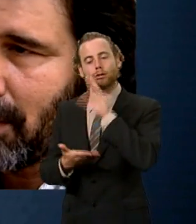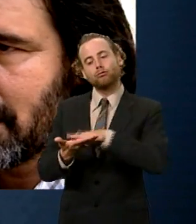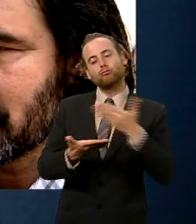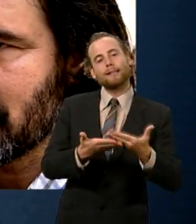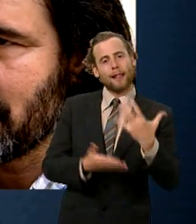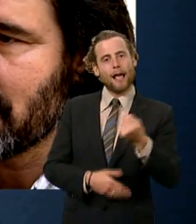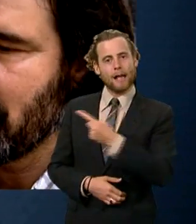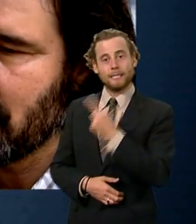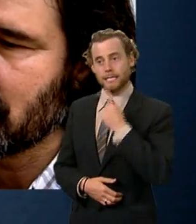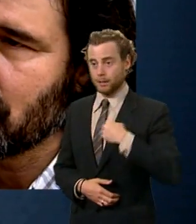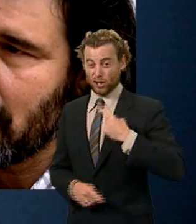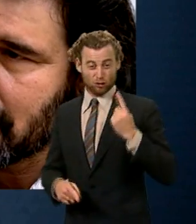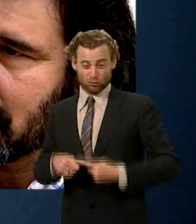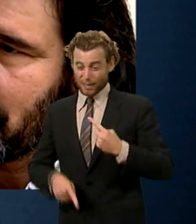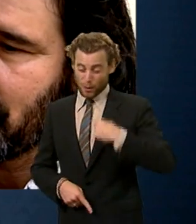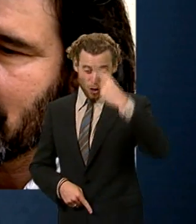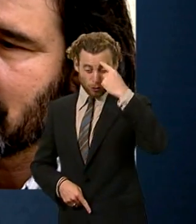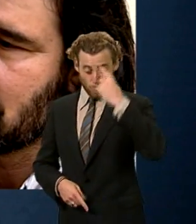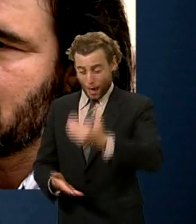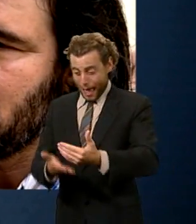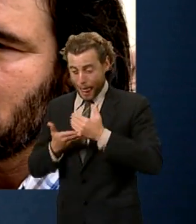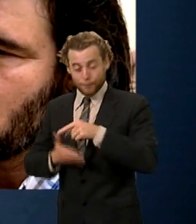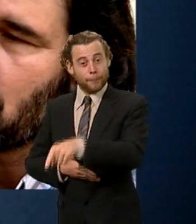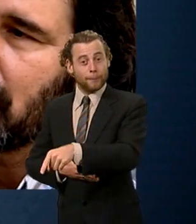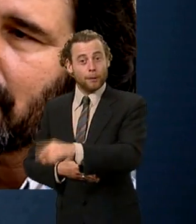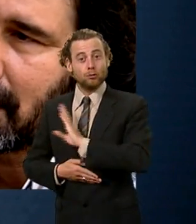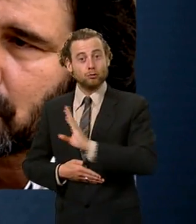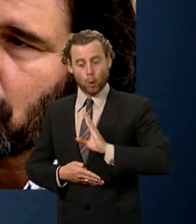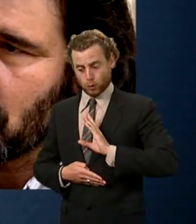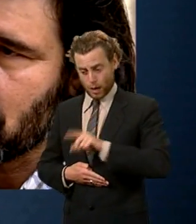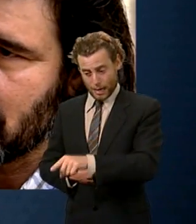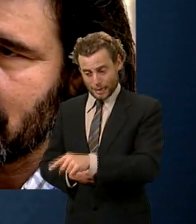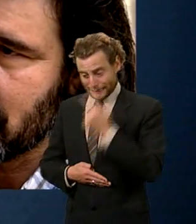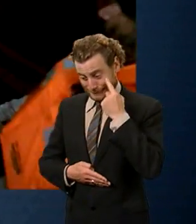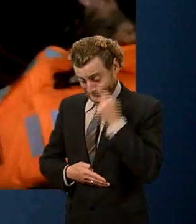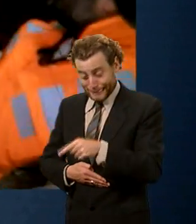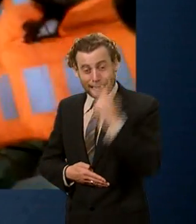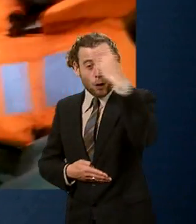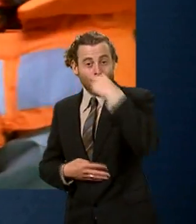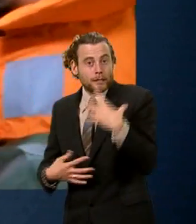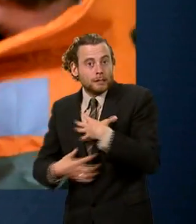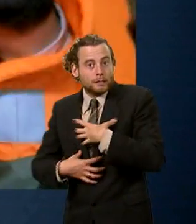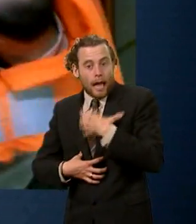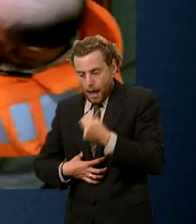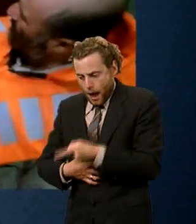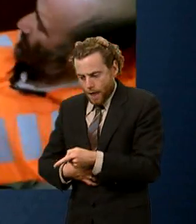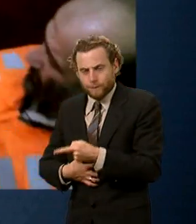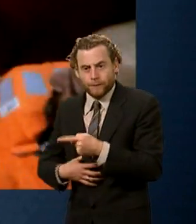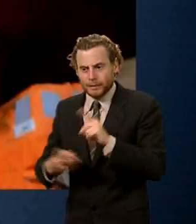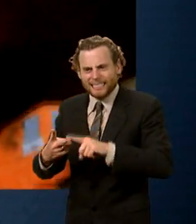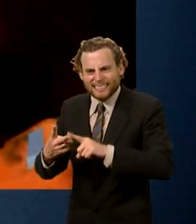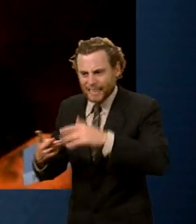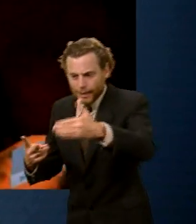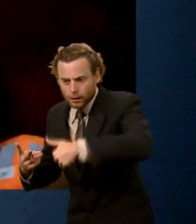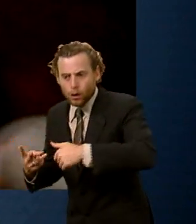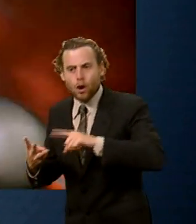My first instinct was to get the soldier to safety, but he was very scared. After that, a second and